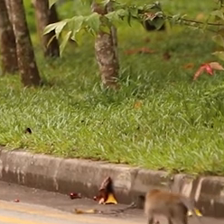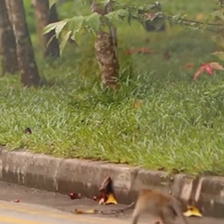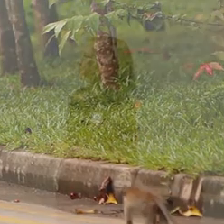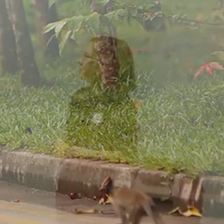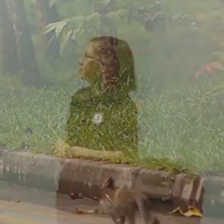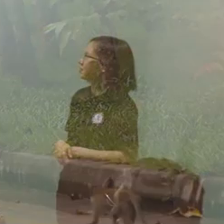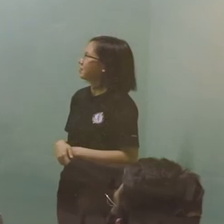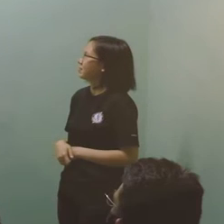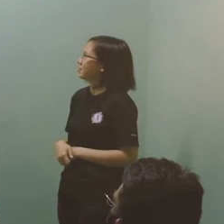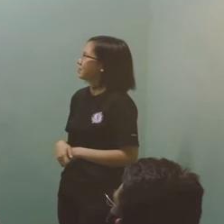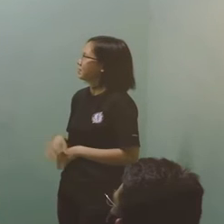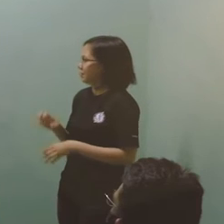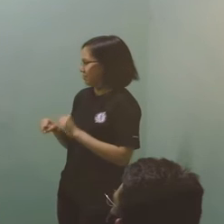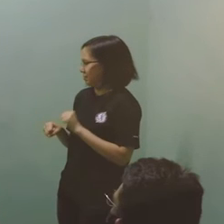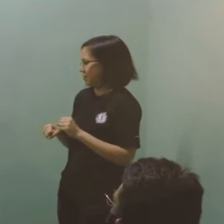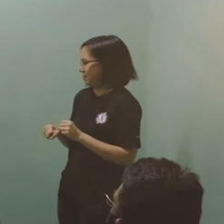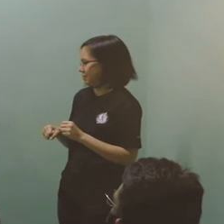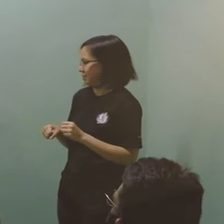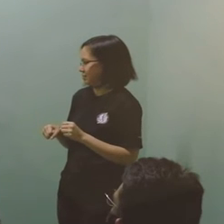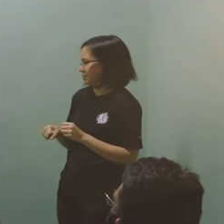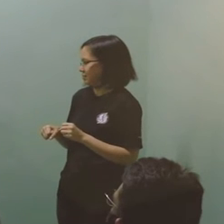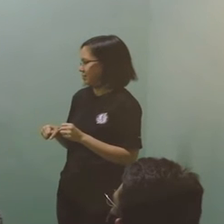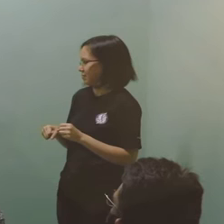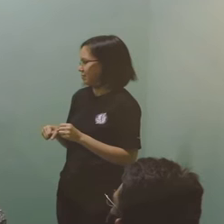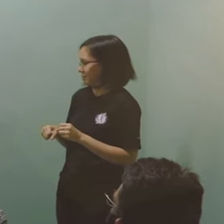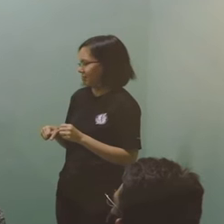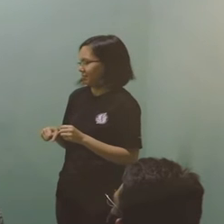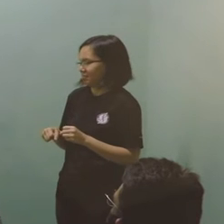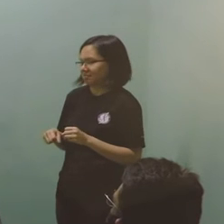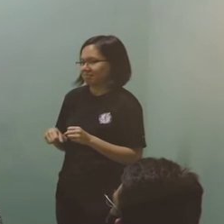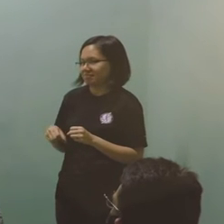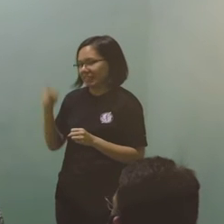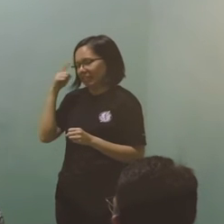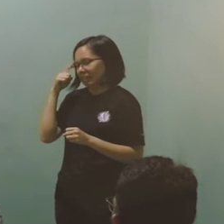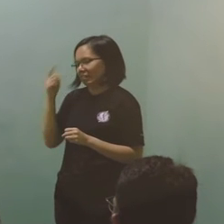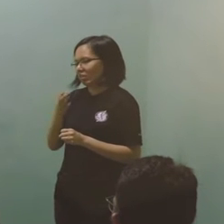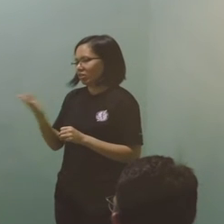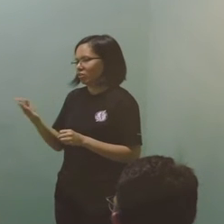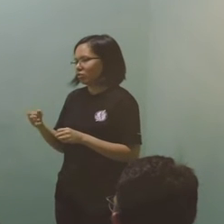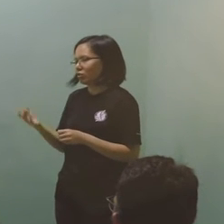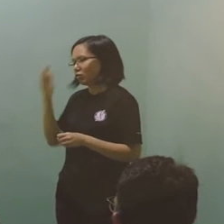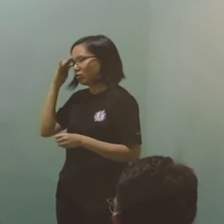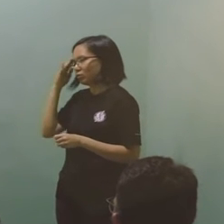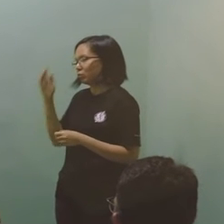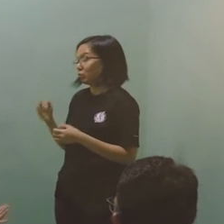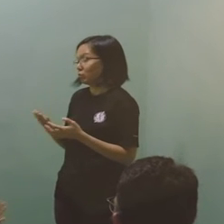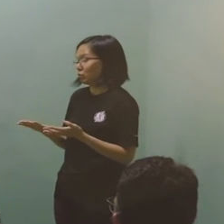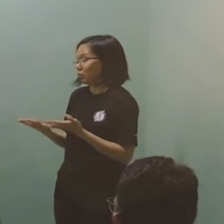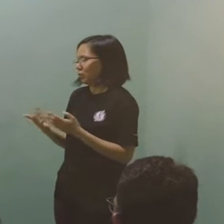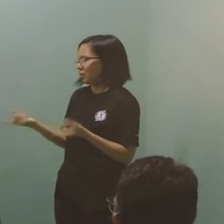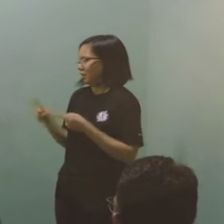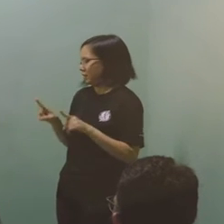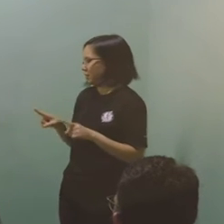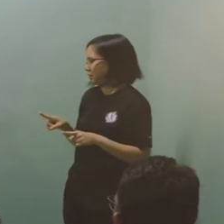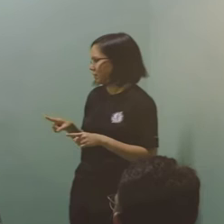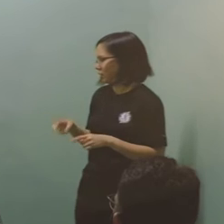Yeah. Okay, so quite straightforward. I think you guys know what's happening. So if you've watched my macaque episode, which was quite early on,